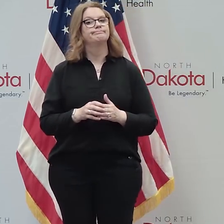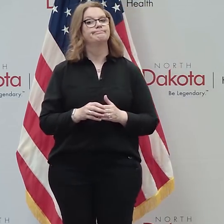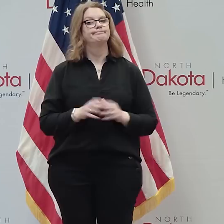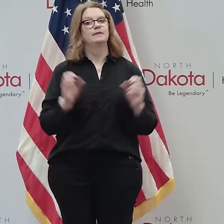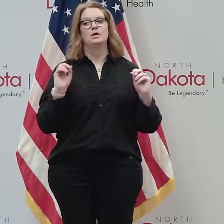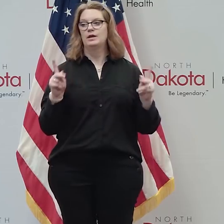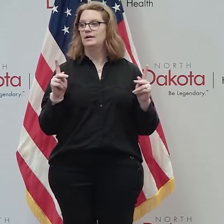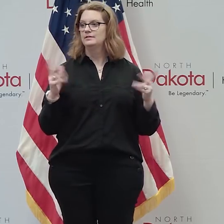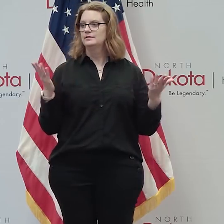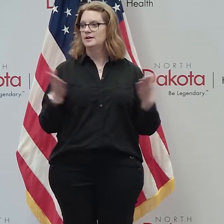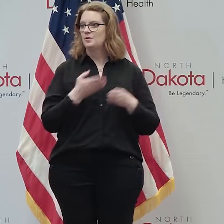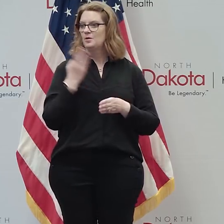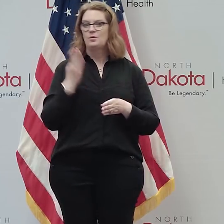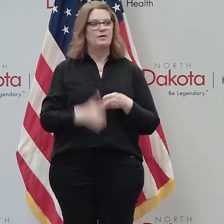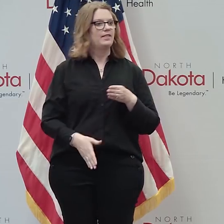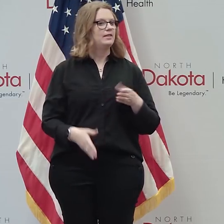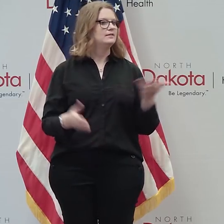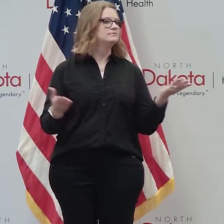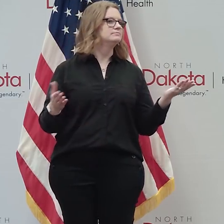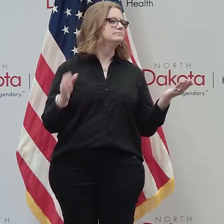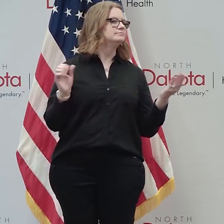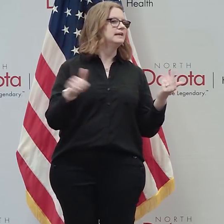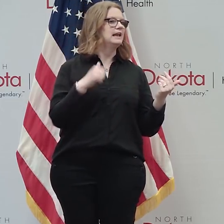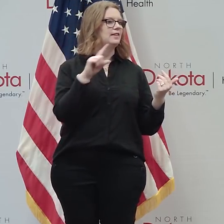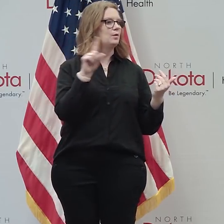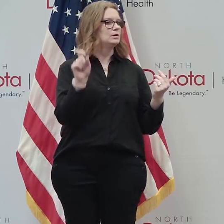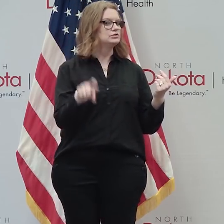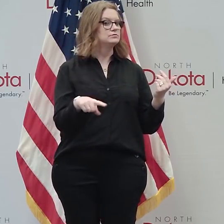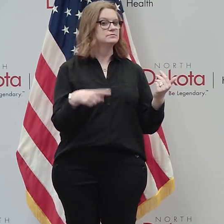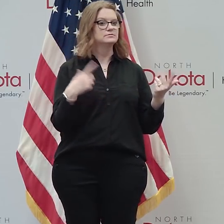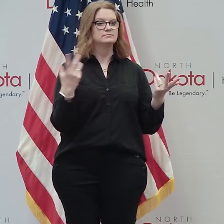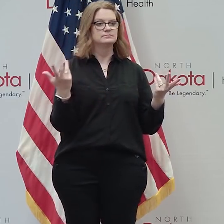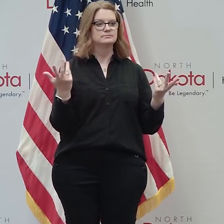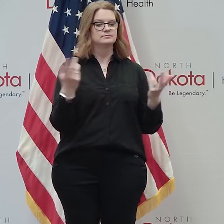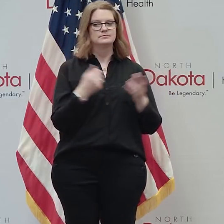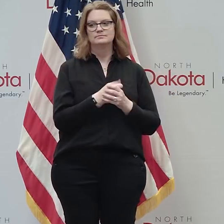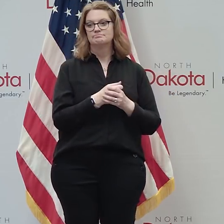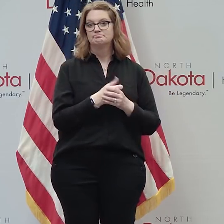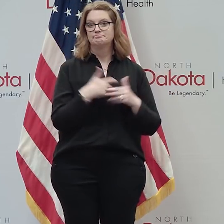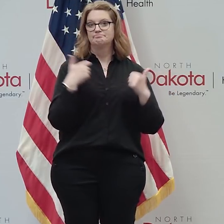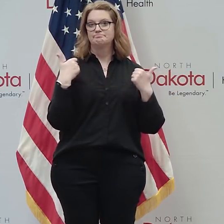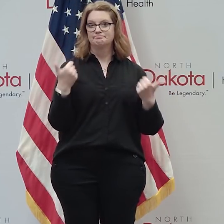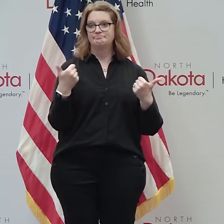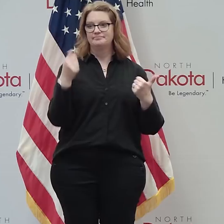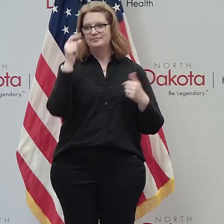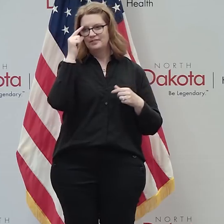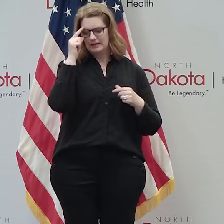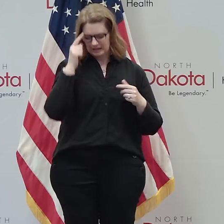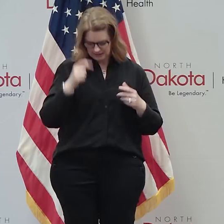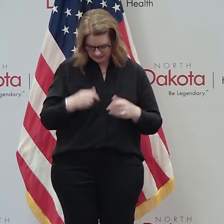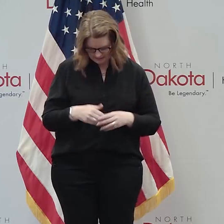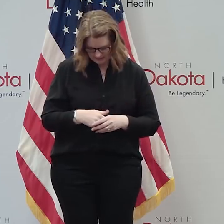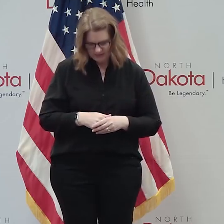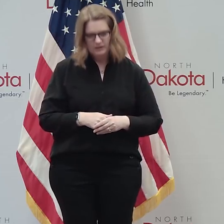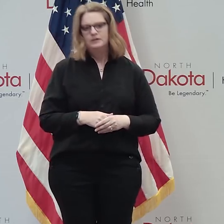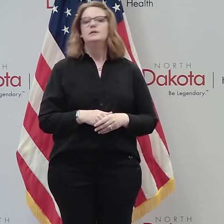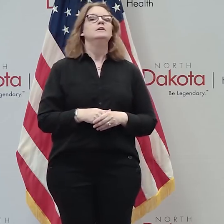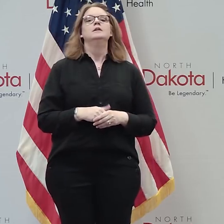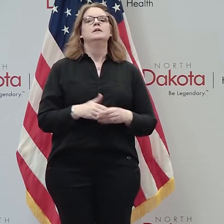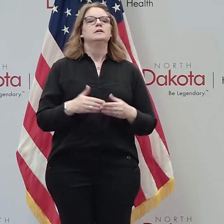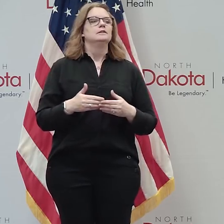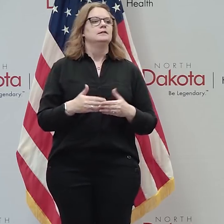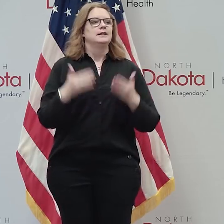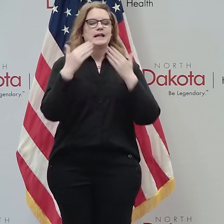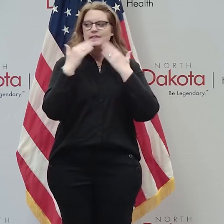Okay, are we at the end? Unless there's other questions here? All good? So listen, I want to say again,